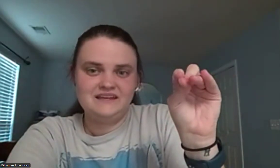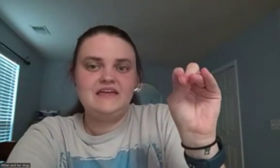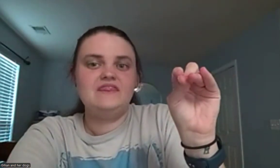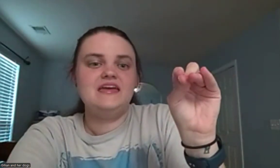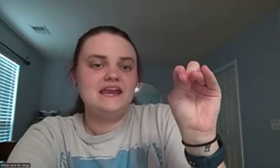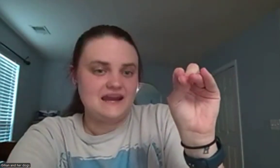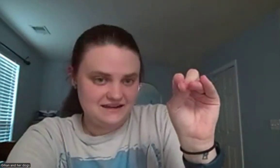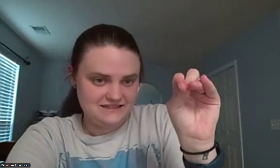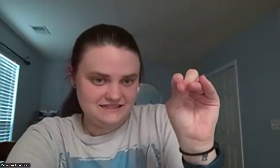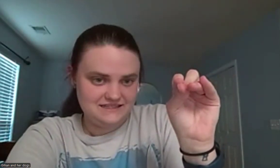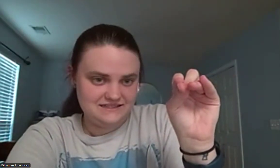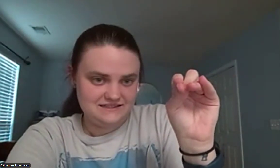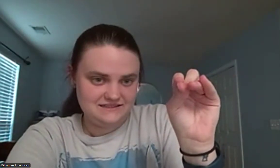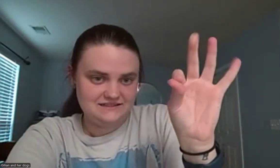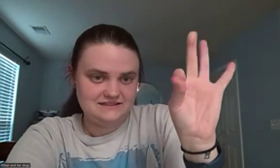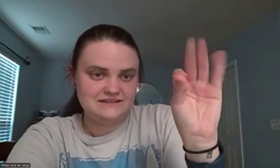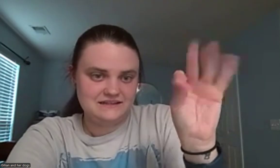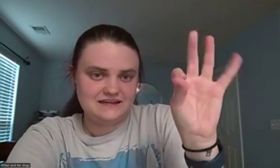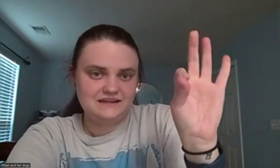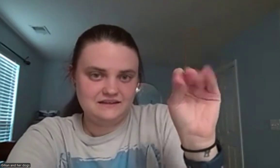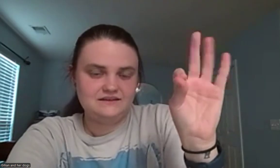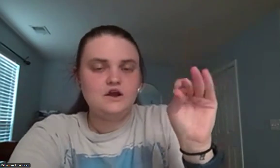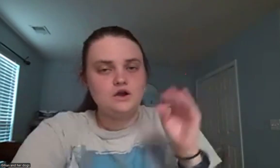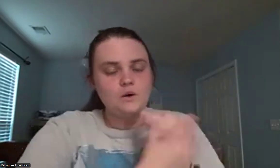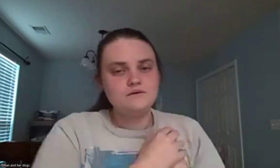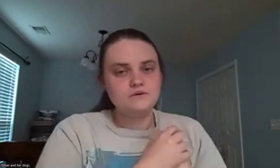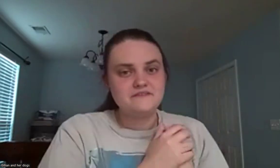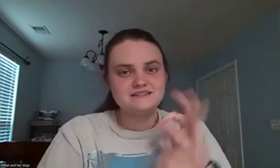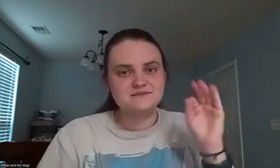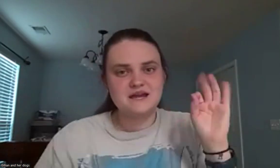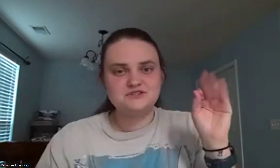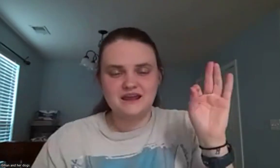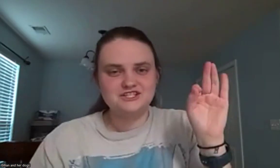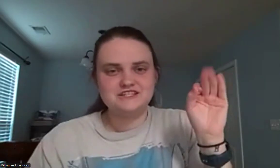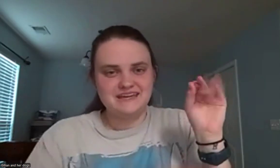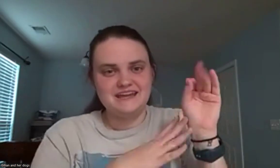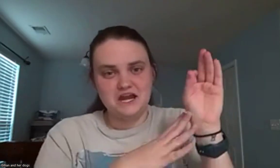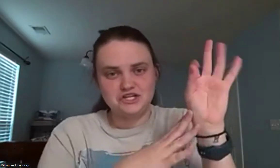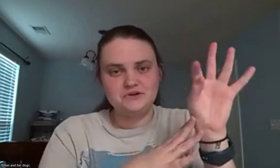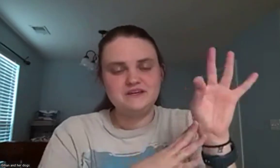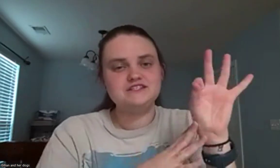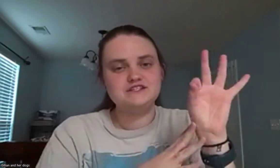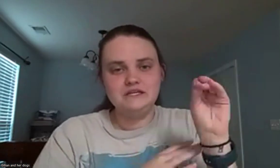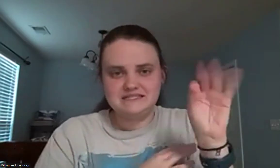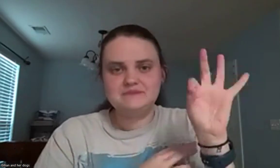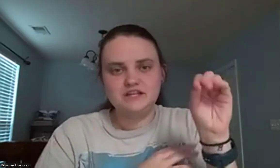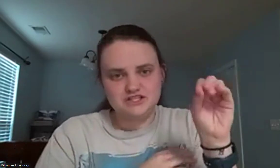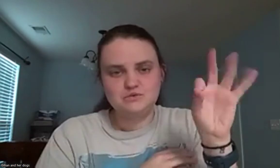And then 90, 90. Going really fast, sometimes your hand just like can't catch up with it. So it's typically just one